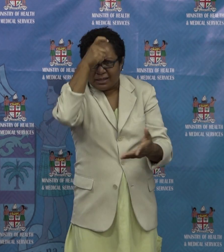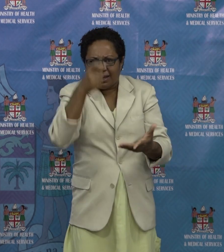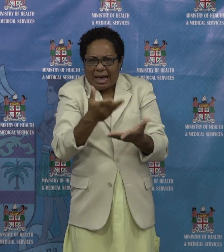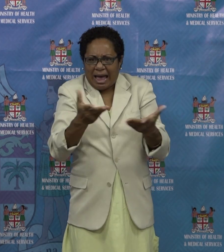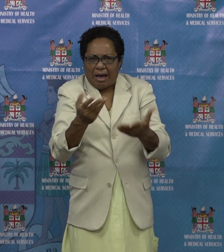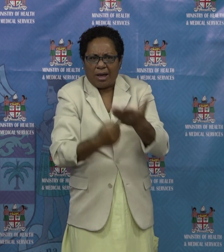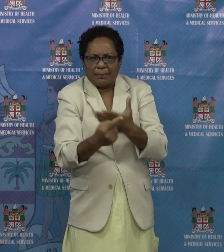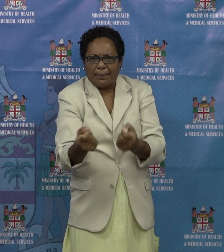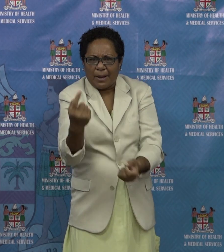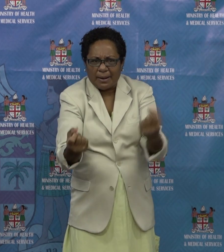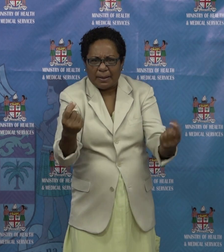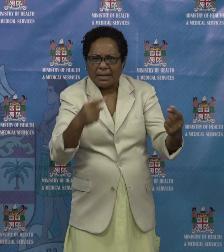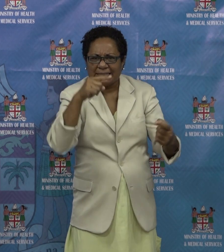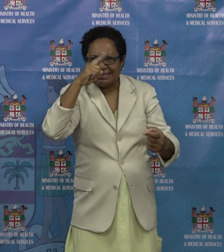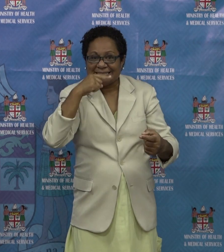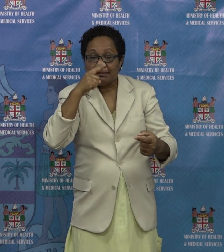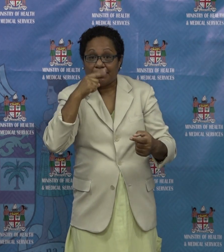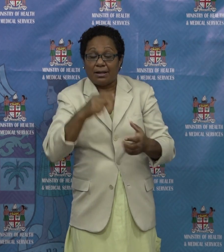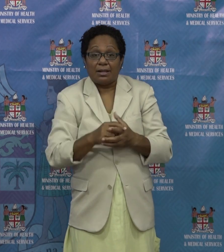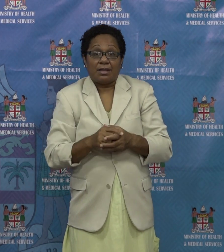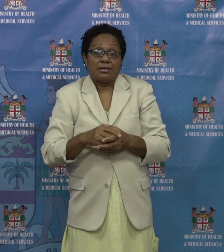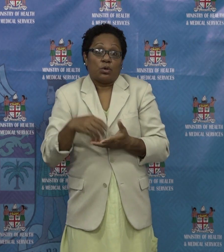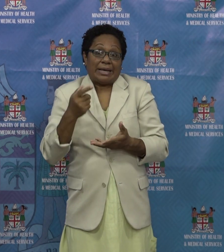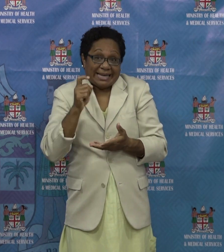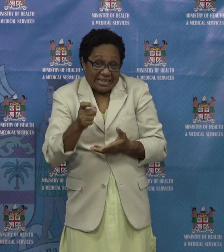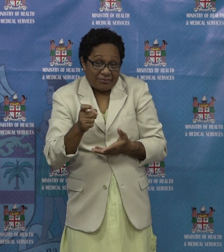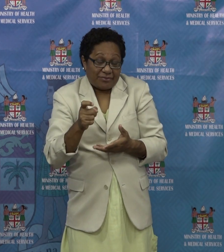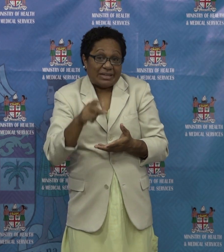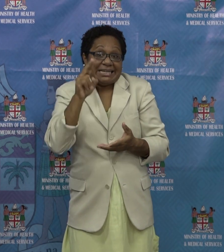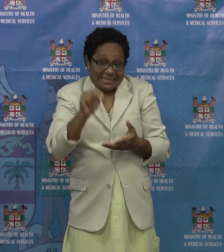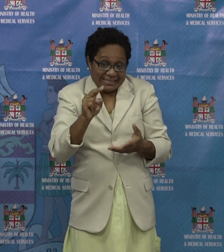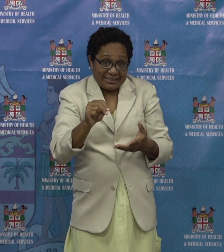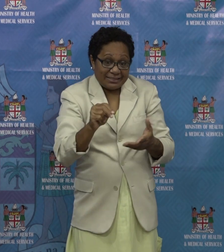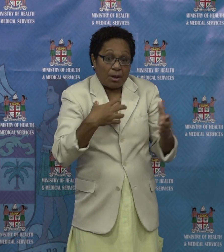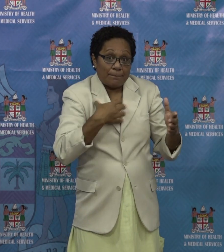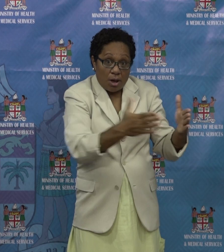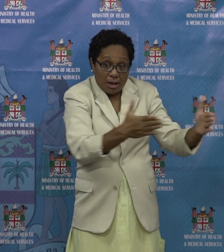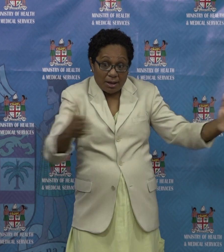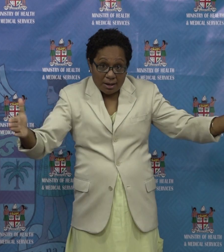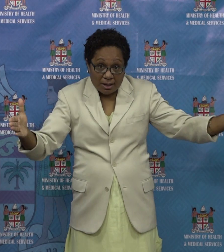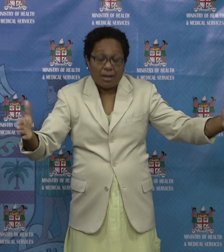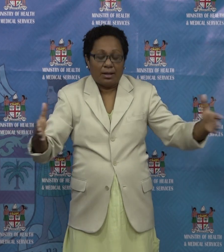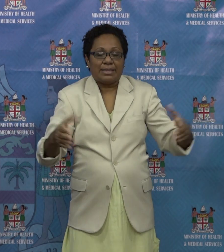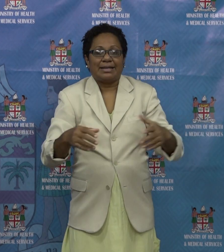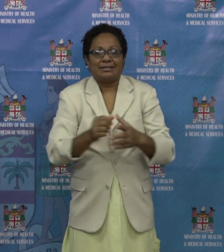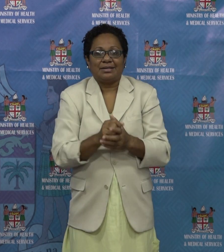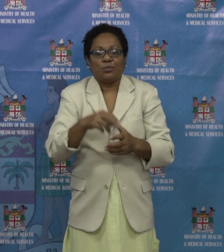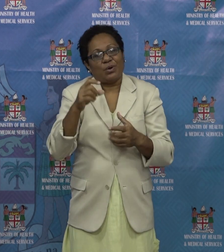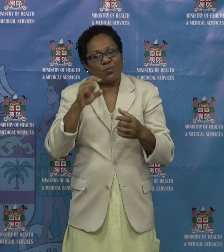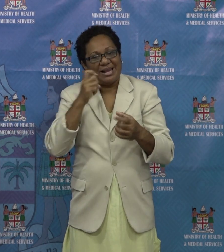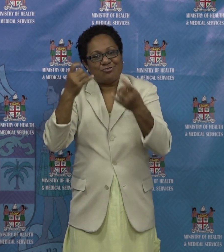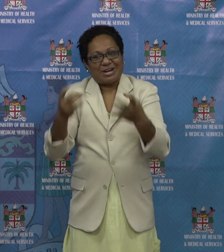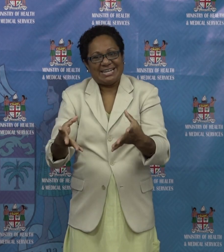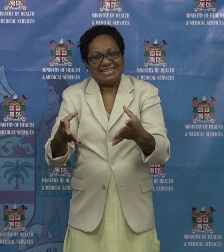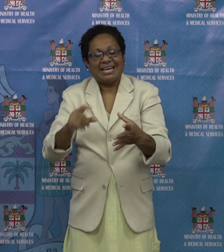We are hoping that by the time we come down, if we need to go for a longer lockdown, we can be more pointed in that lockdown. We can